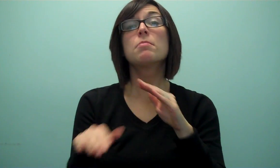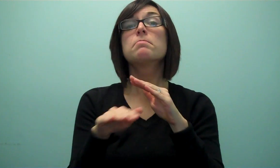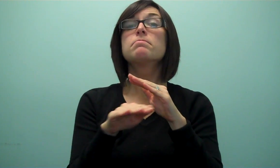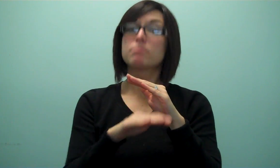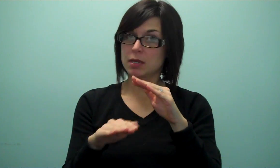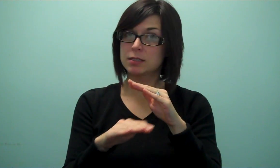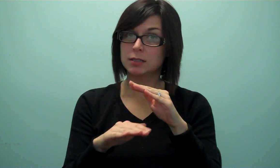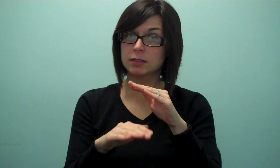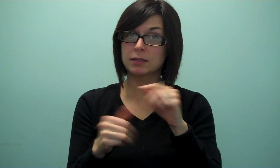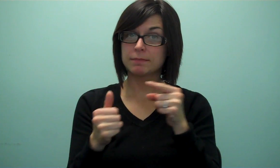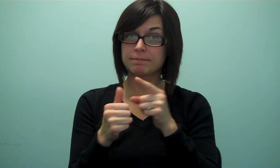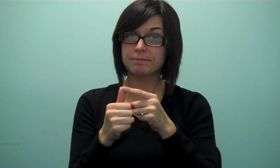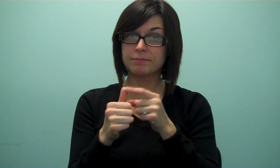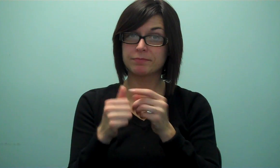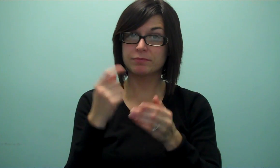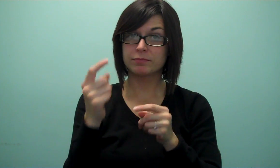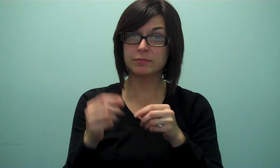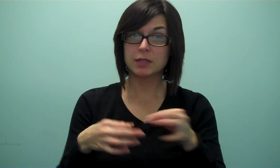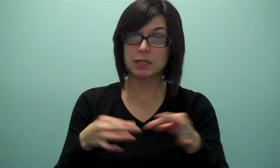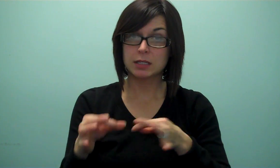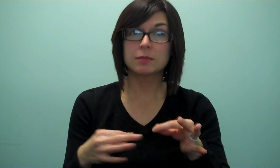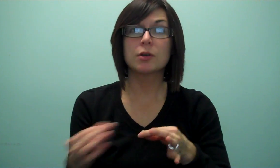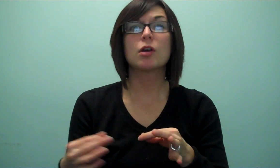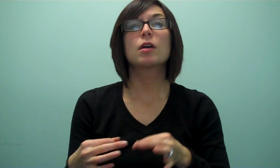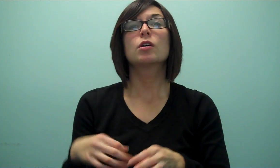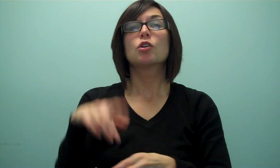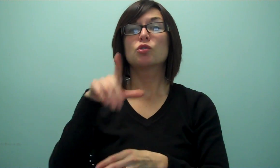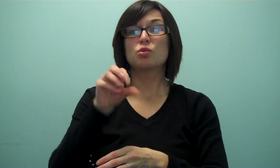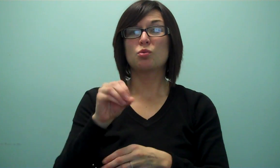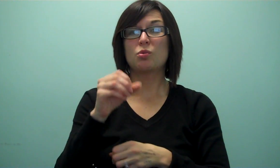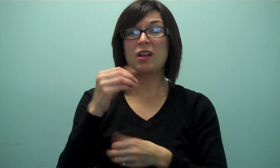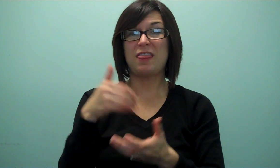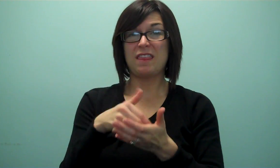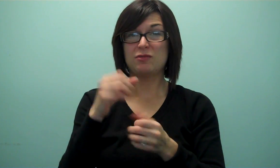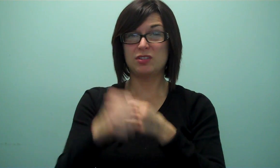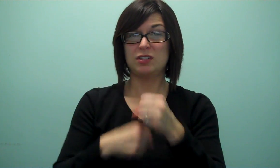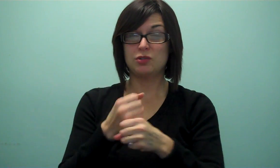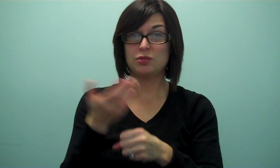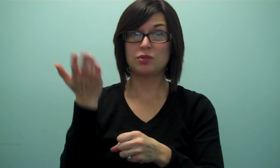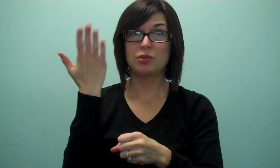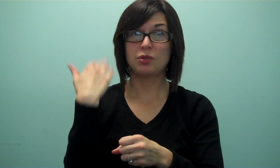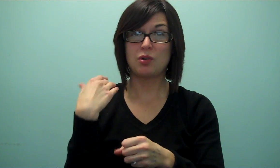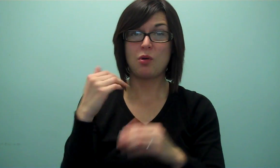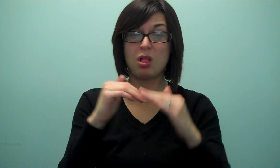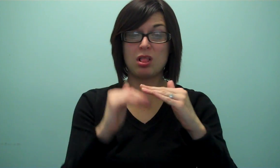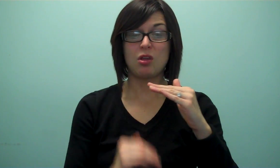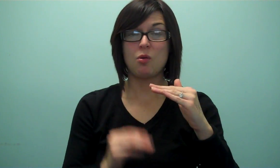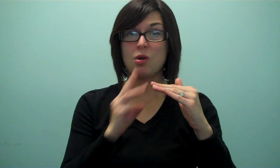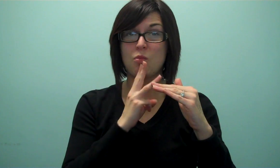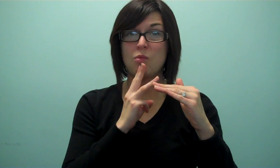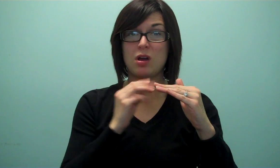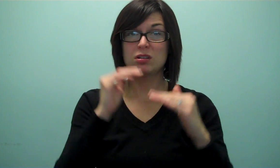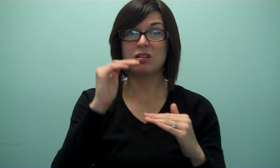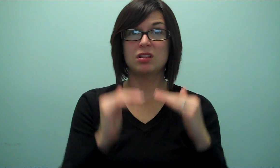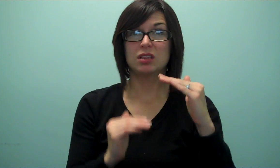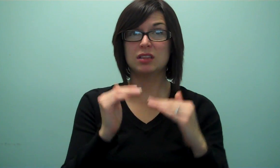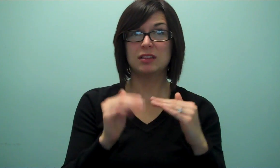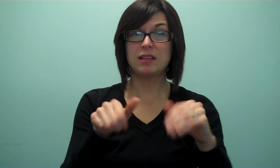ago or a little less, lower water levels created a frozen bridge of land. The first settlers of the Americas are believed to have come across